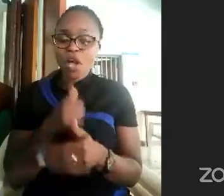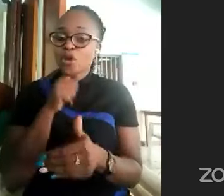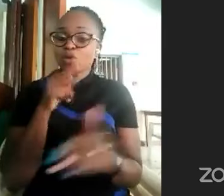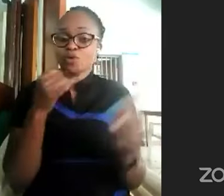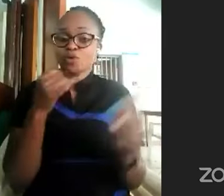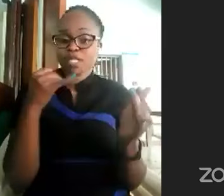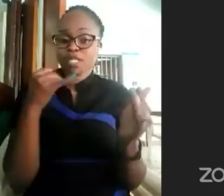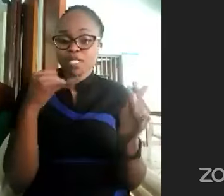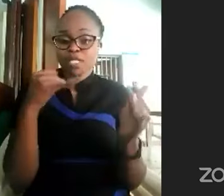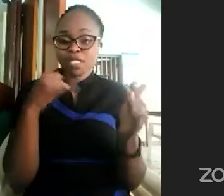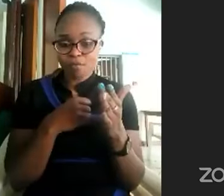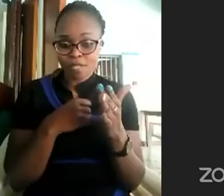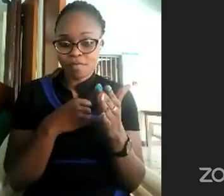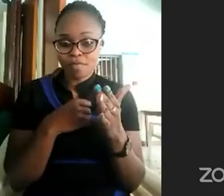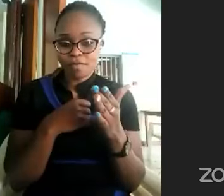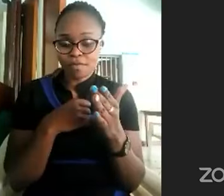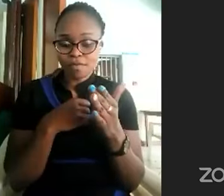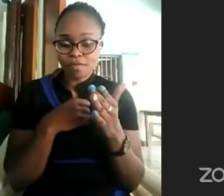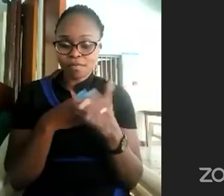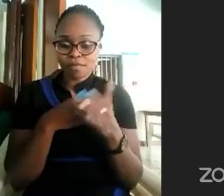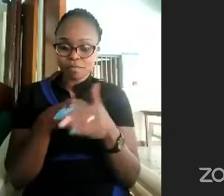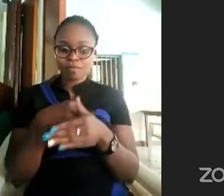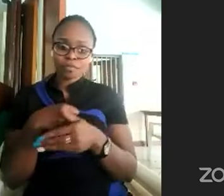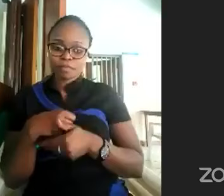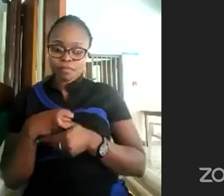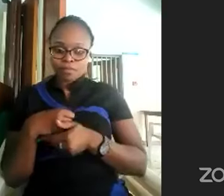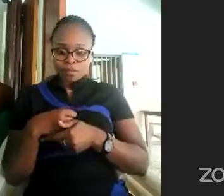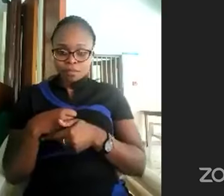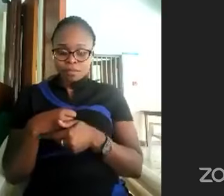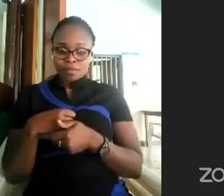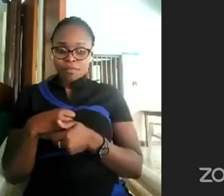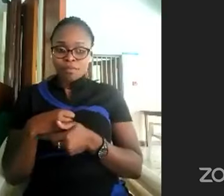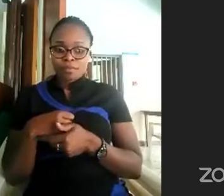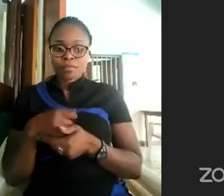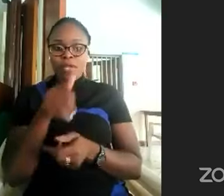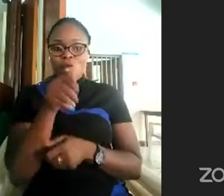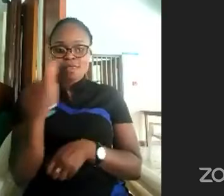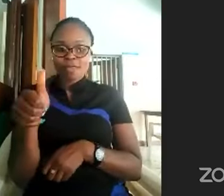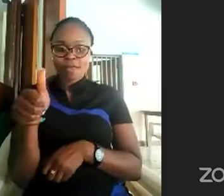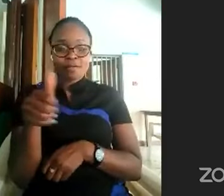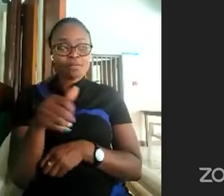they perceive them to be. Another thing is access to social services and welfare.